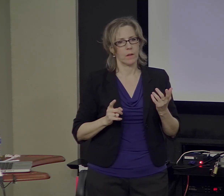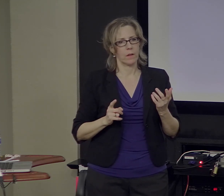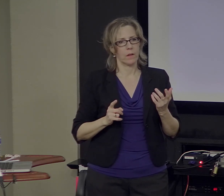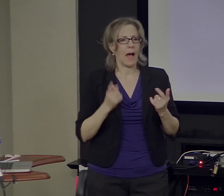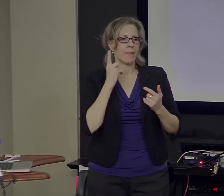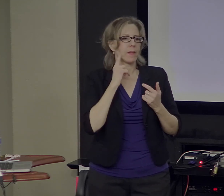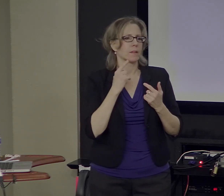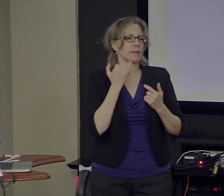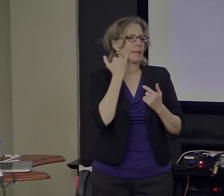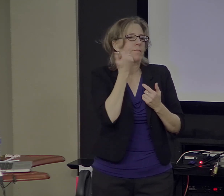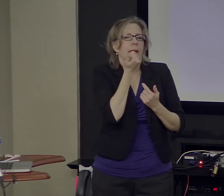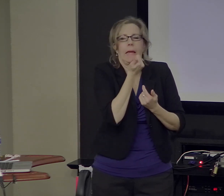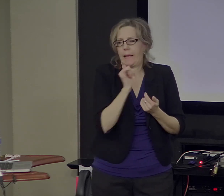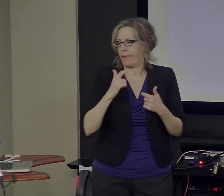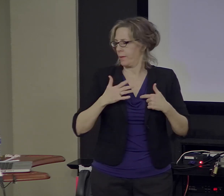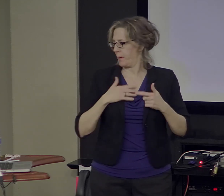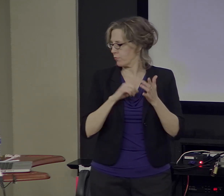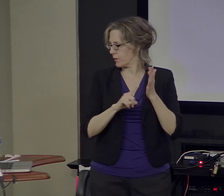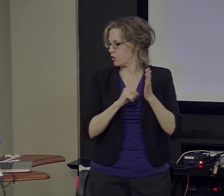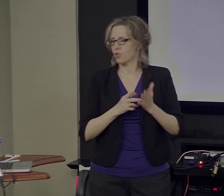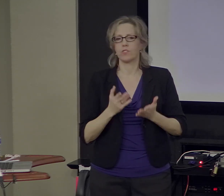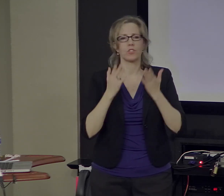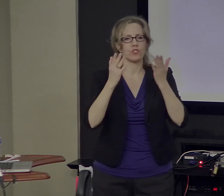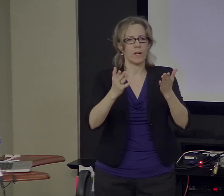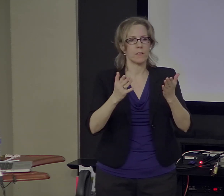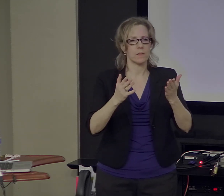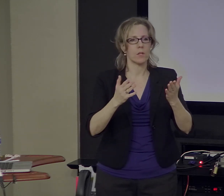can't answer that fully, but I think that